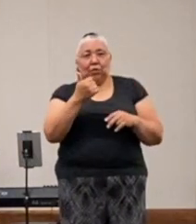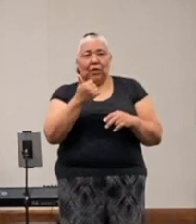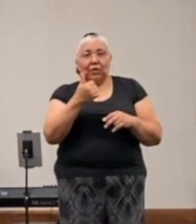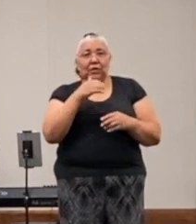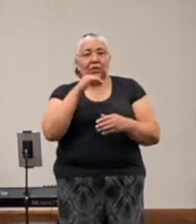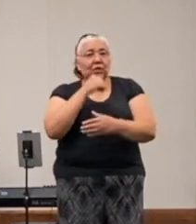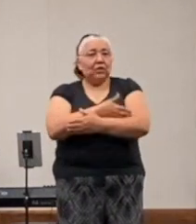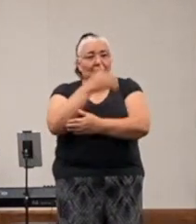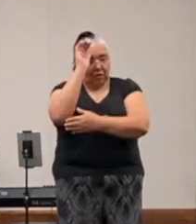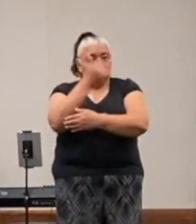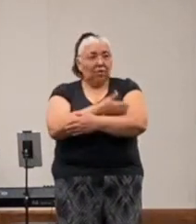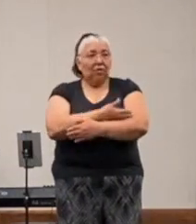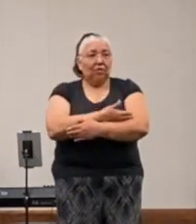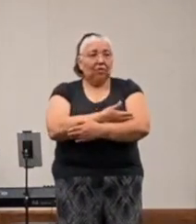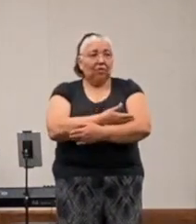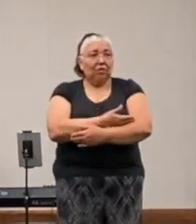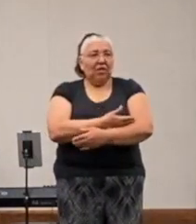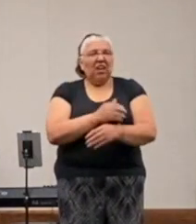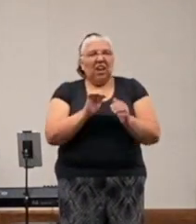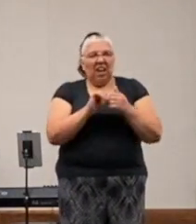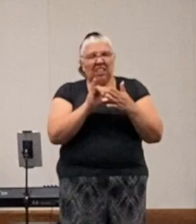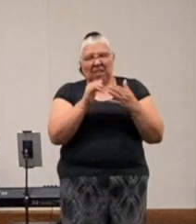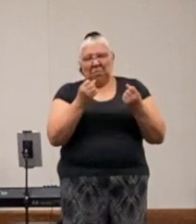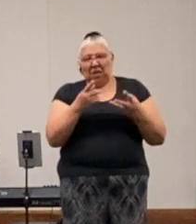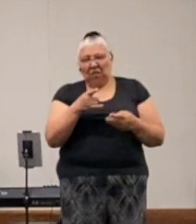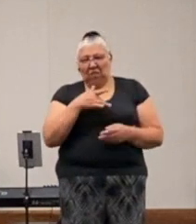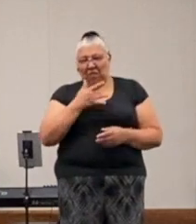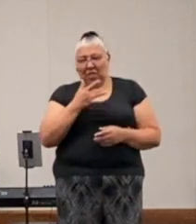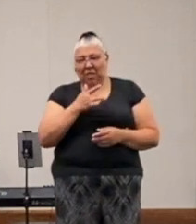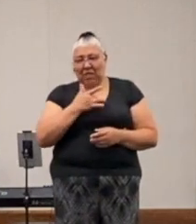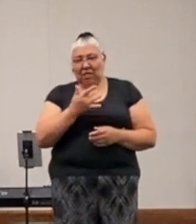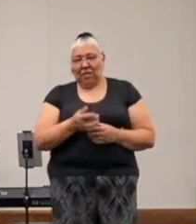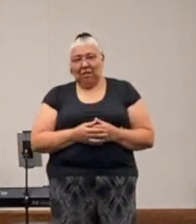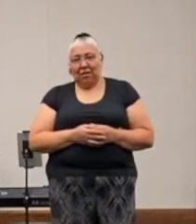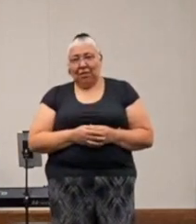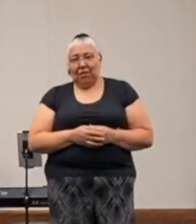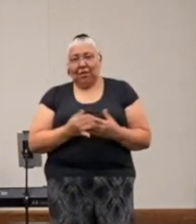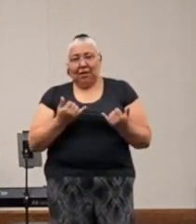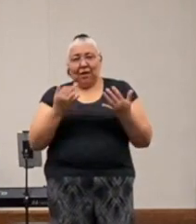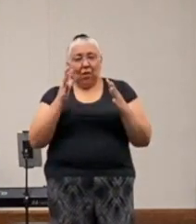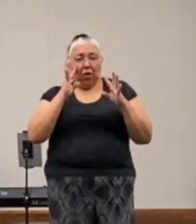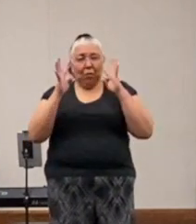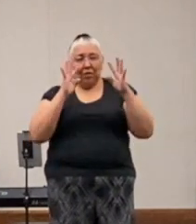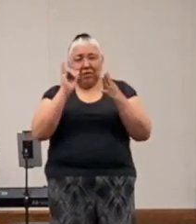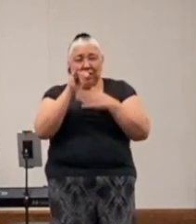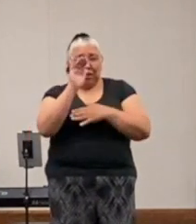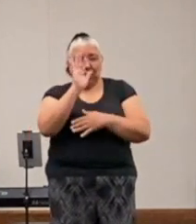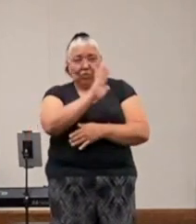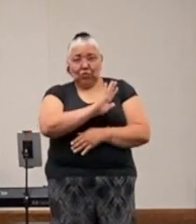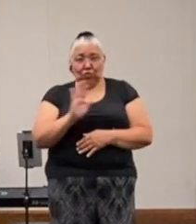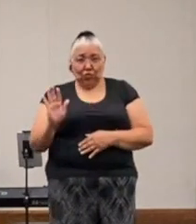son. How does that make you feel? Imagine if it was your child.